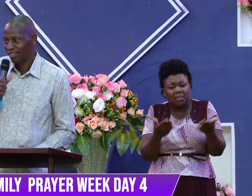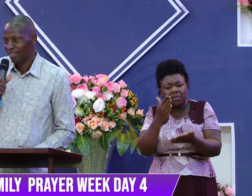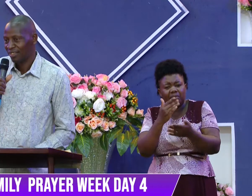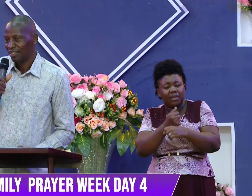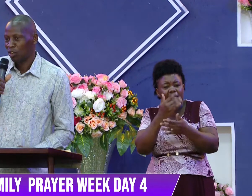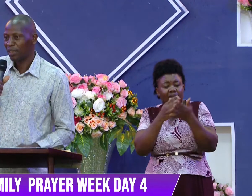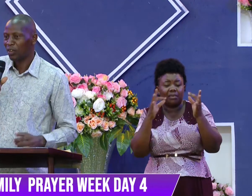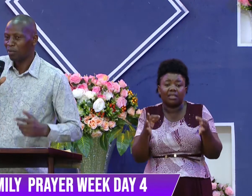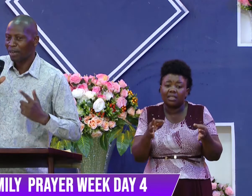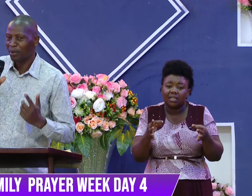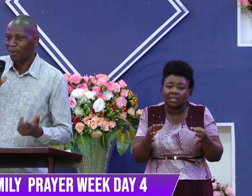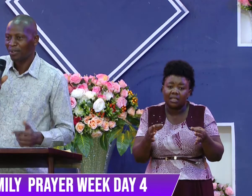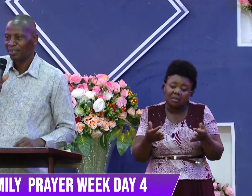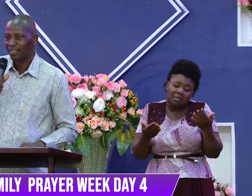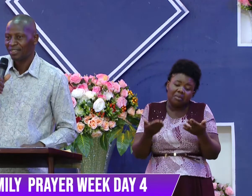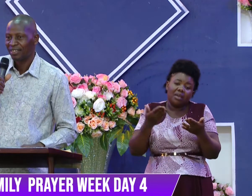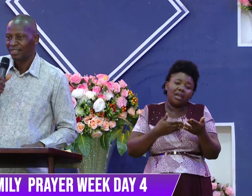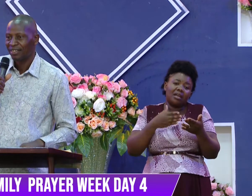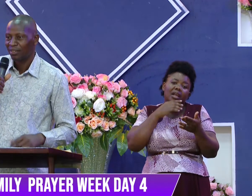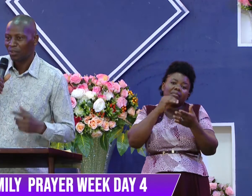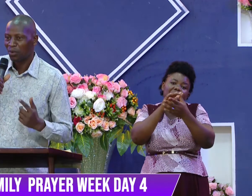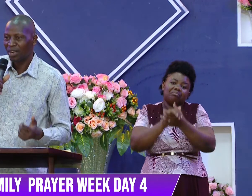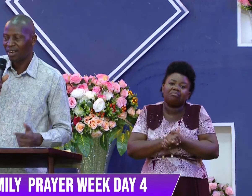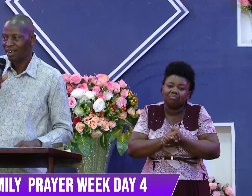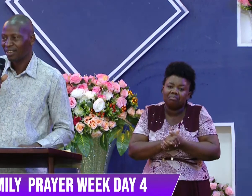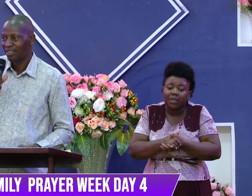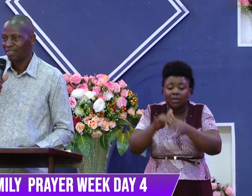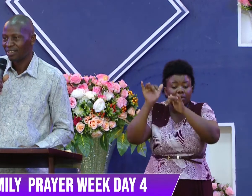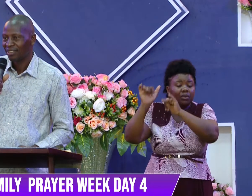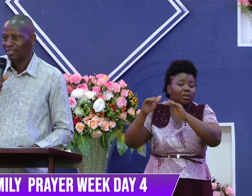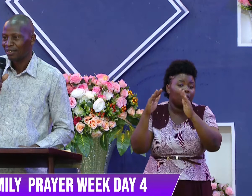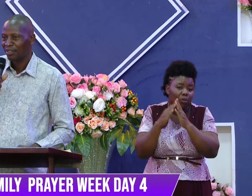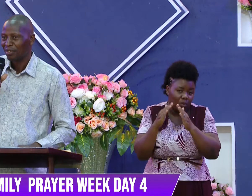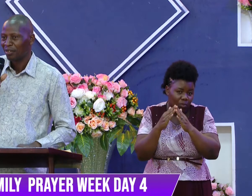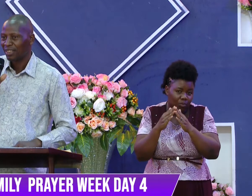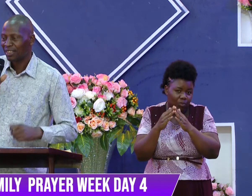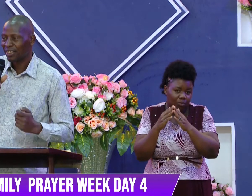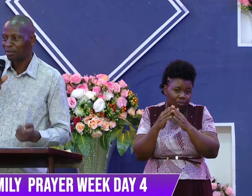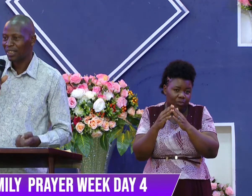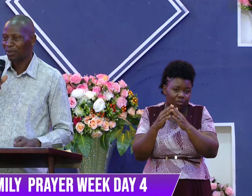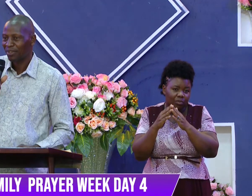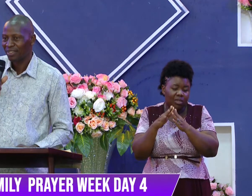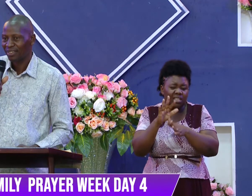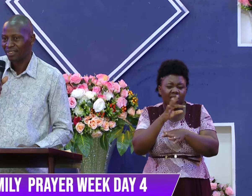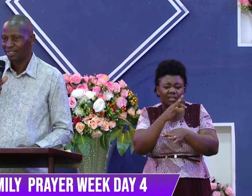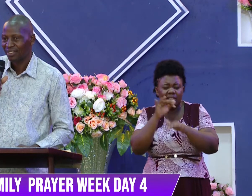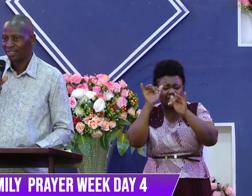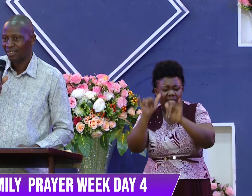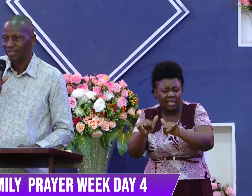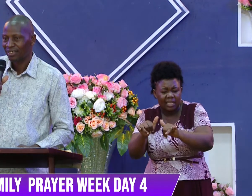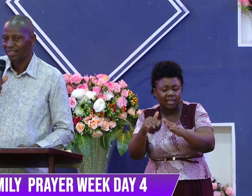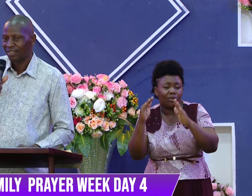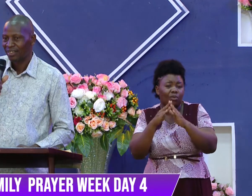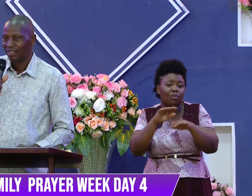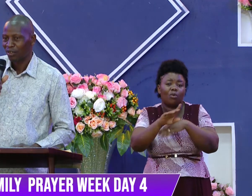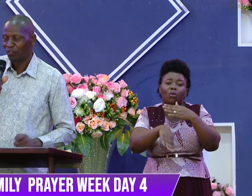you've done something, obadde n'omwami wo, you've been with your husband, oli waka, your home yasiibyewo, he was home